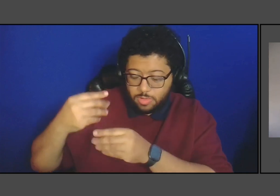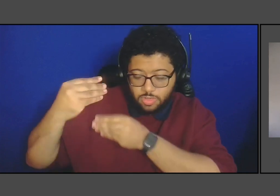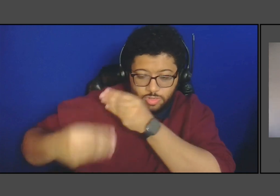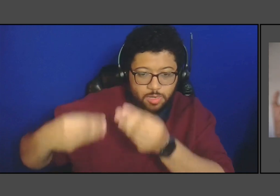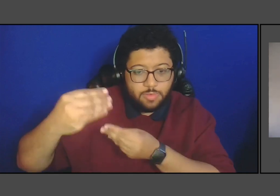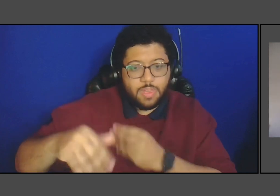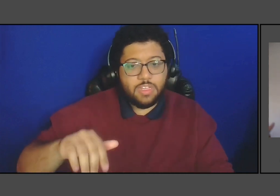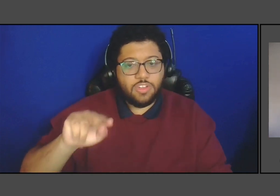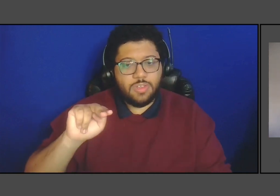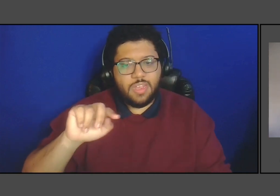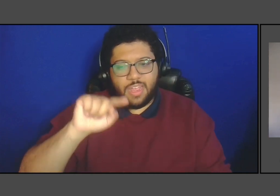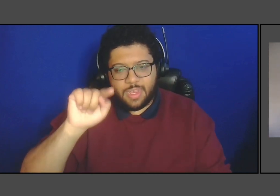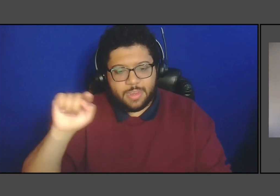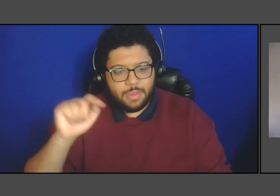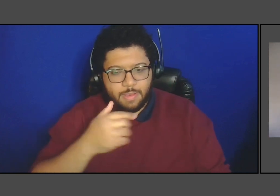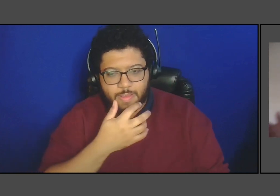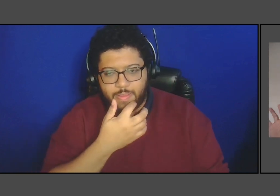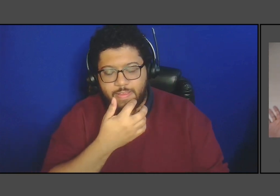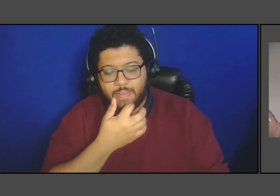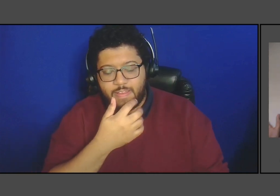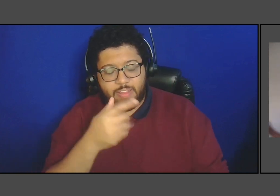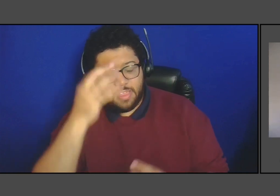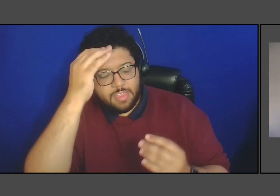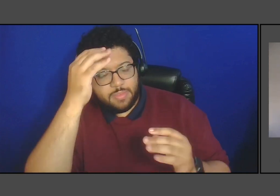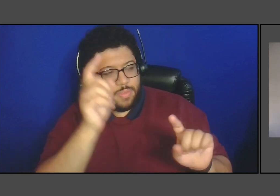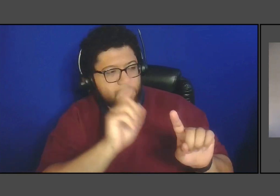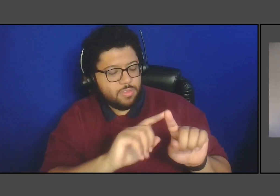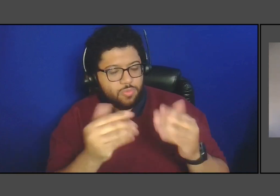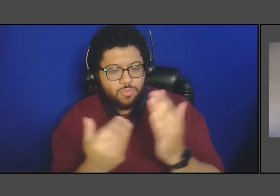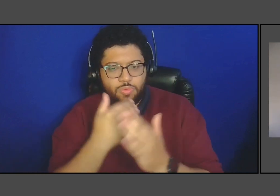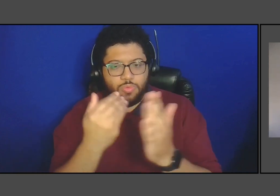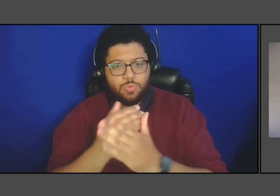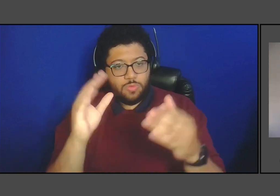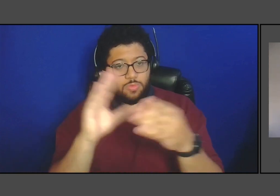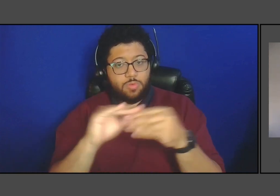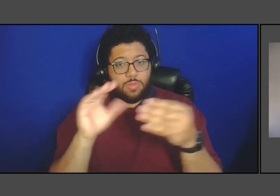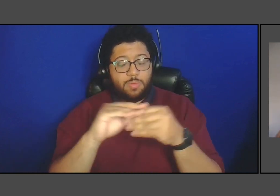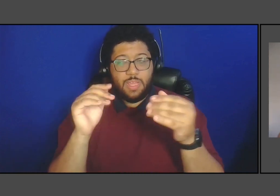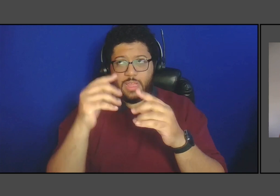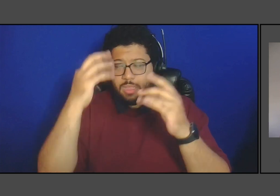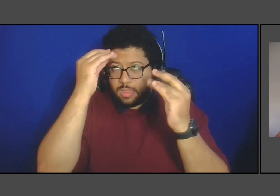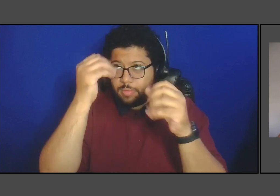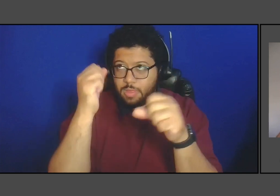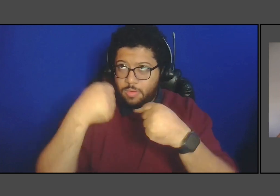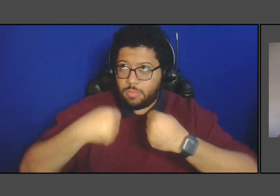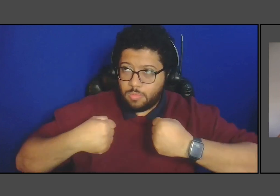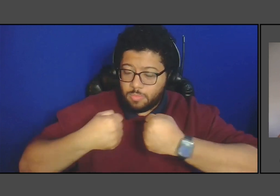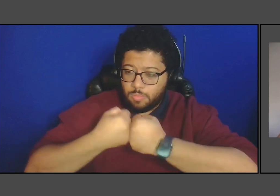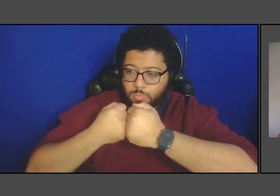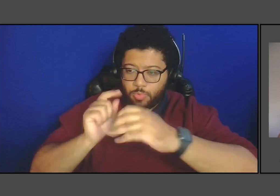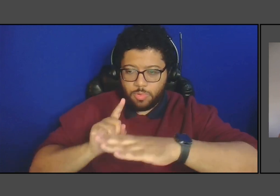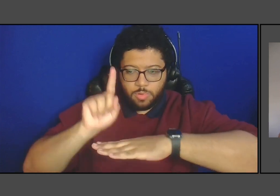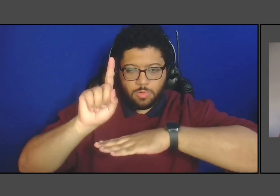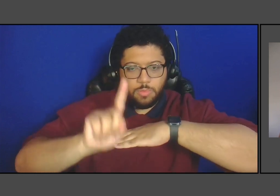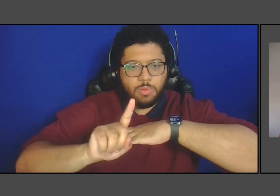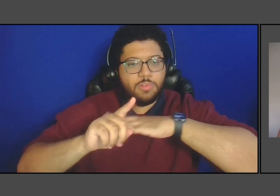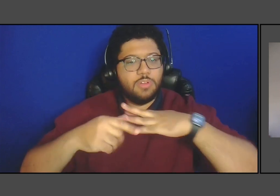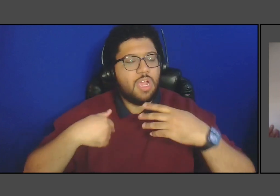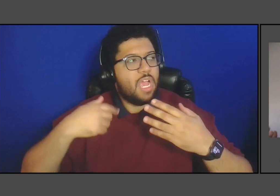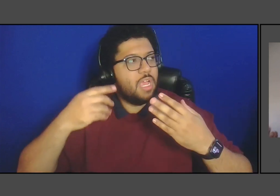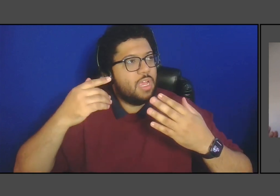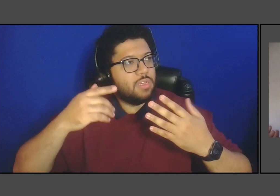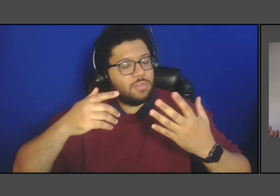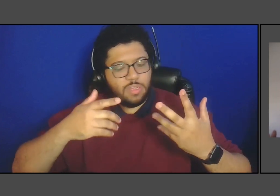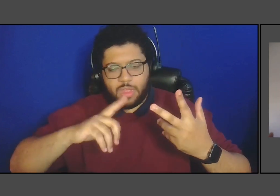narratives, and then thinking about the border crossers, putting that all together. I just really felt that